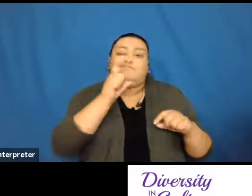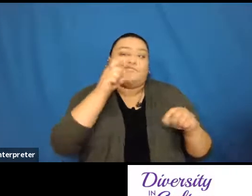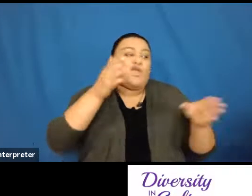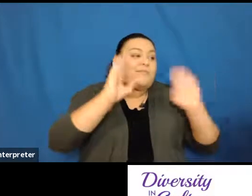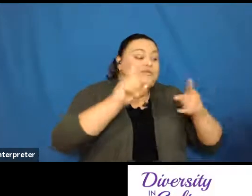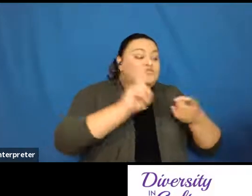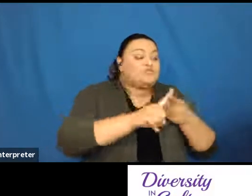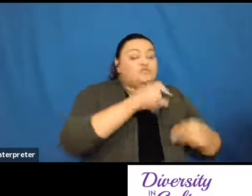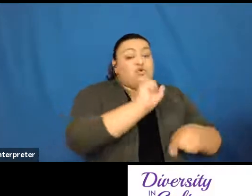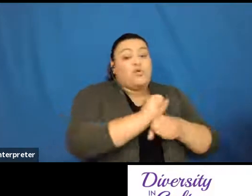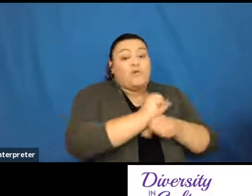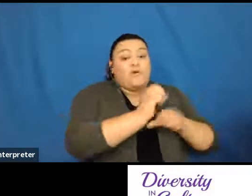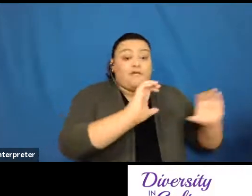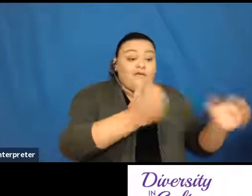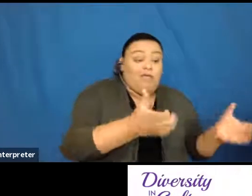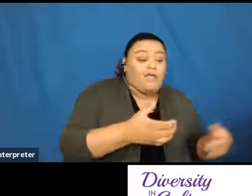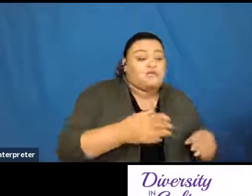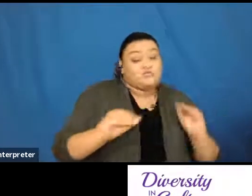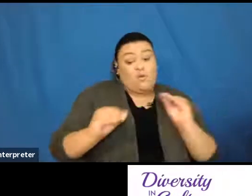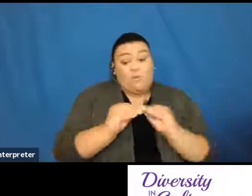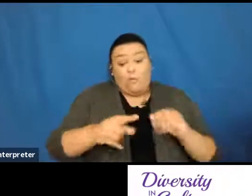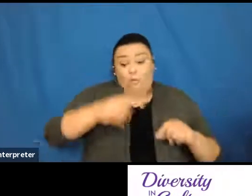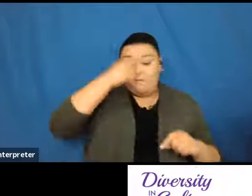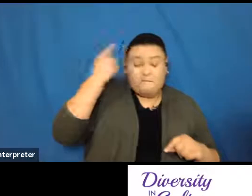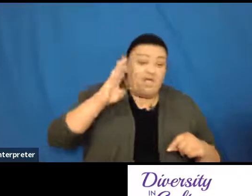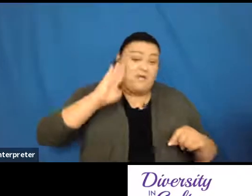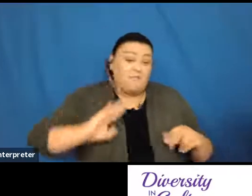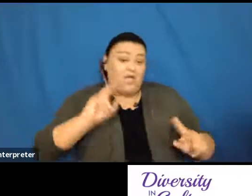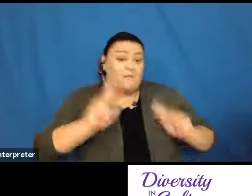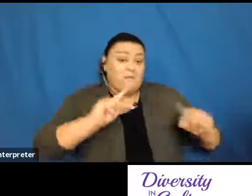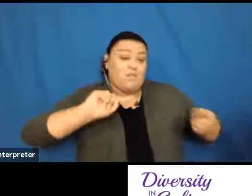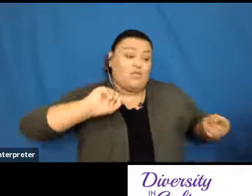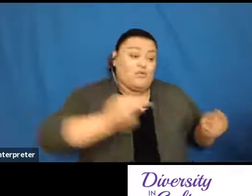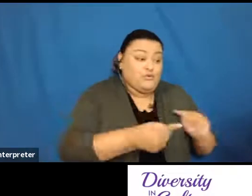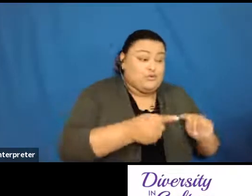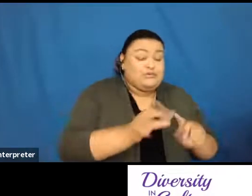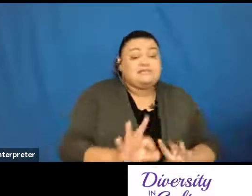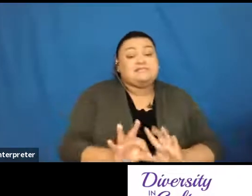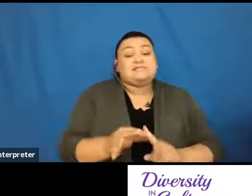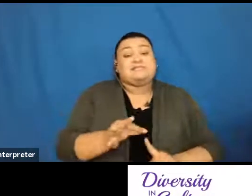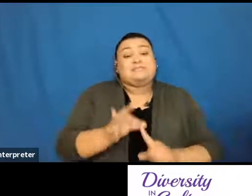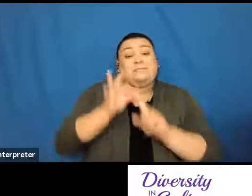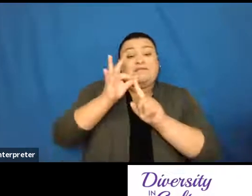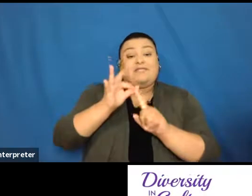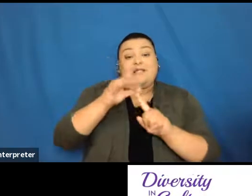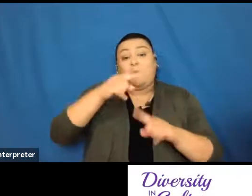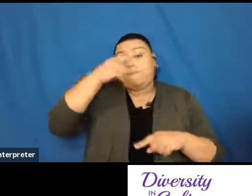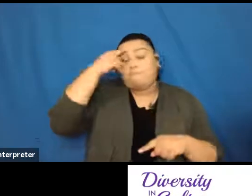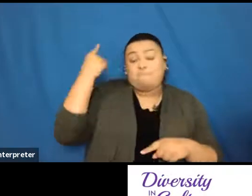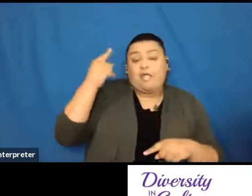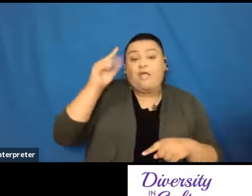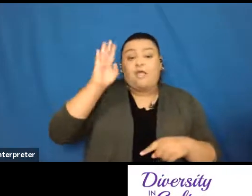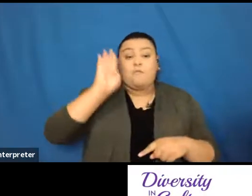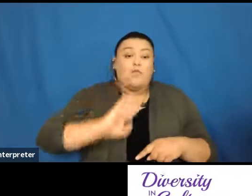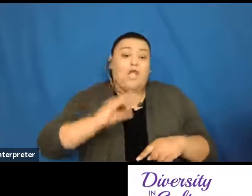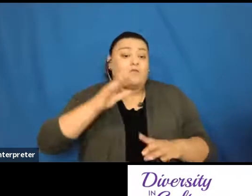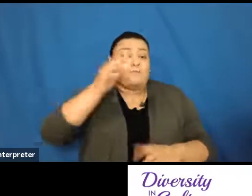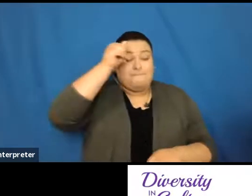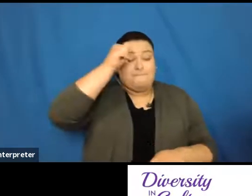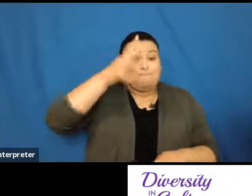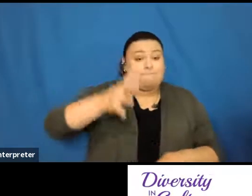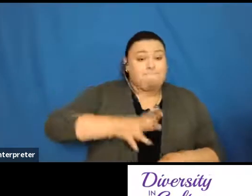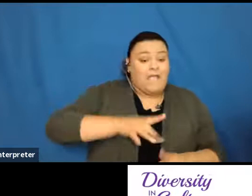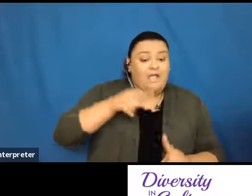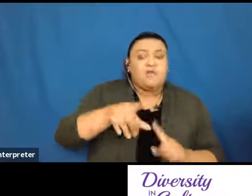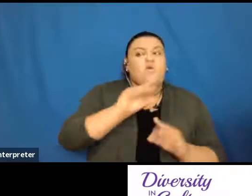more black and brown people hurt during his presidency, especially men, the black men and brown men, who wound up more in prison